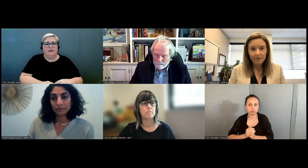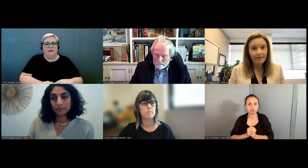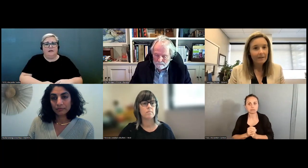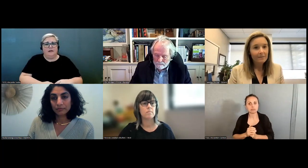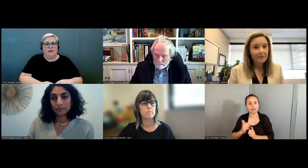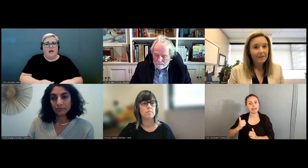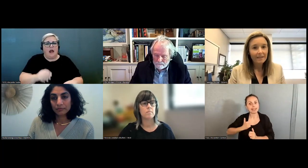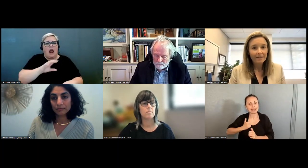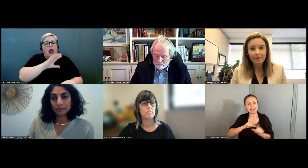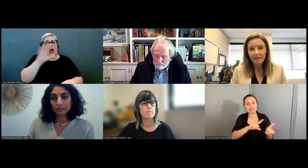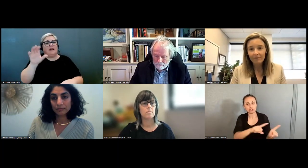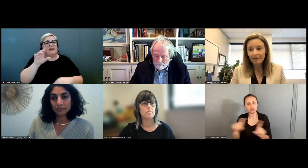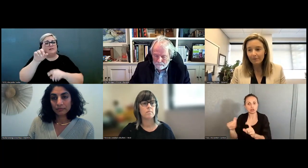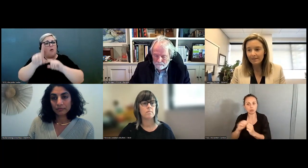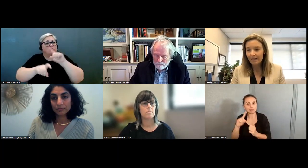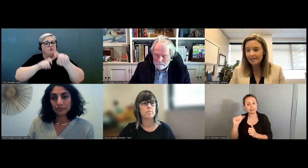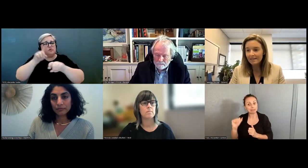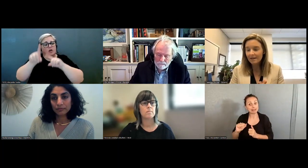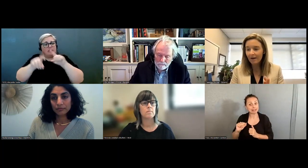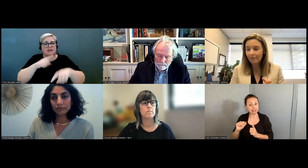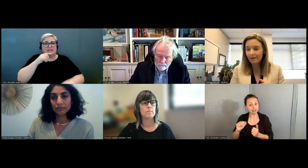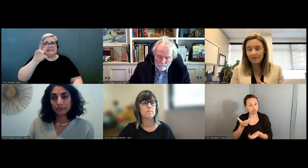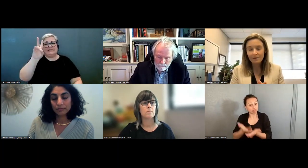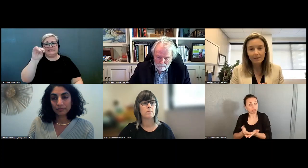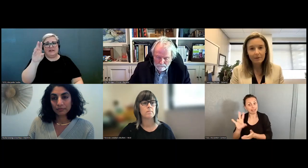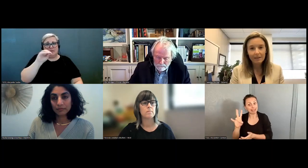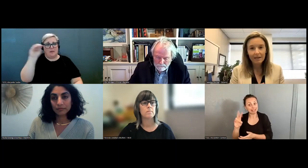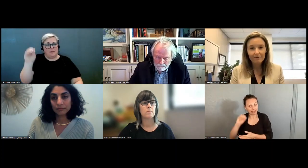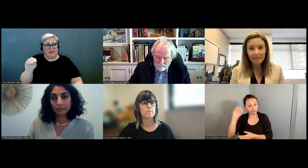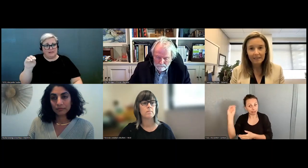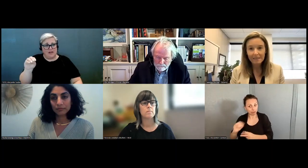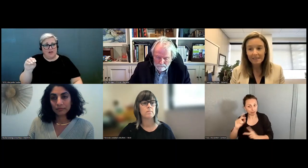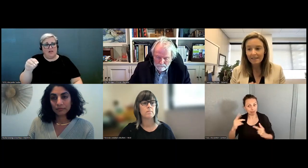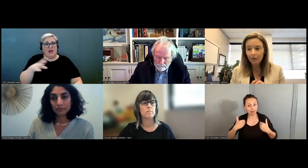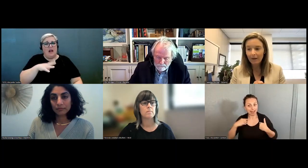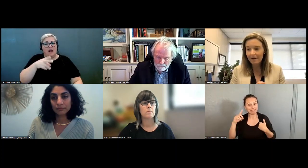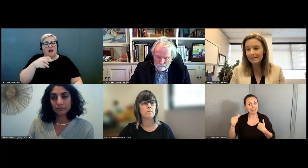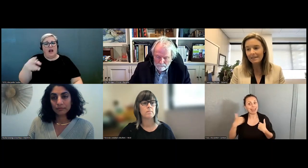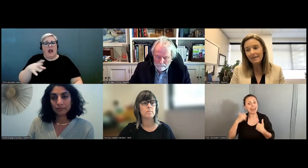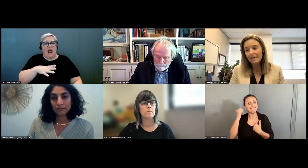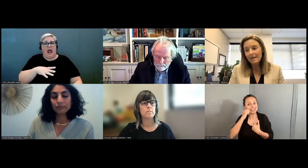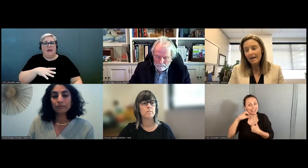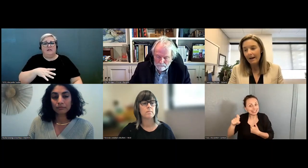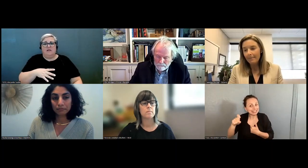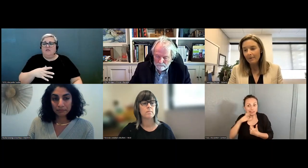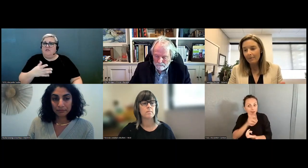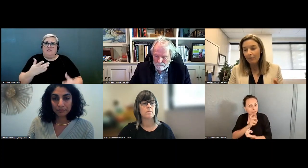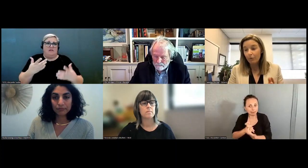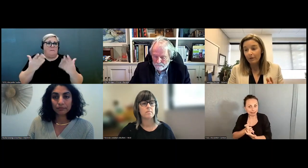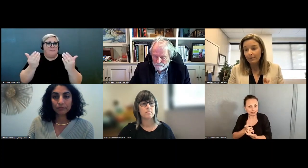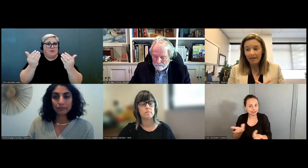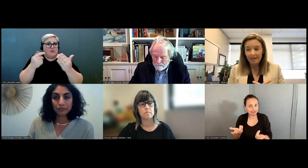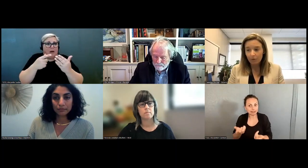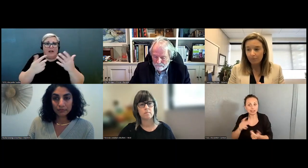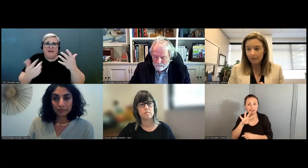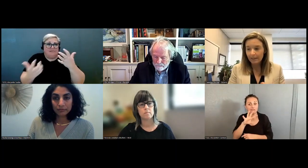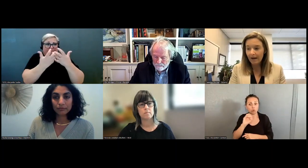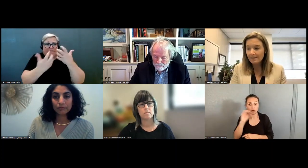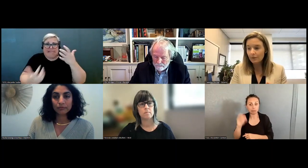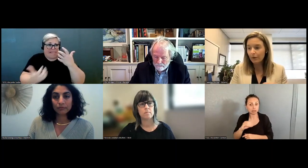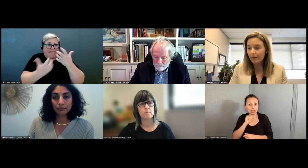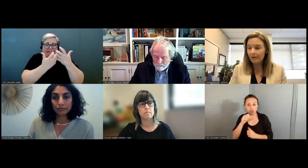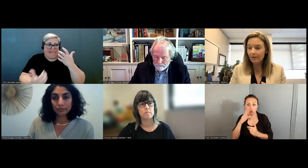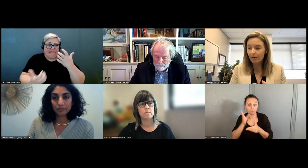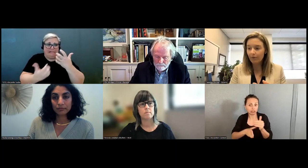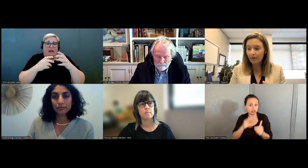the Canadian Survey of Disability, that about 70% of persons with disability have daily needs that go unmet. About 40% don't complete